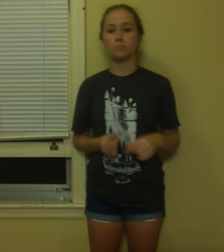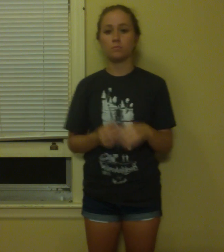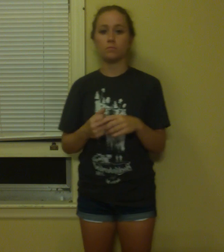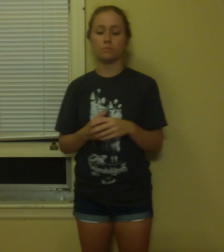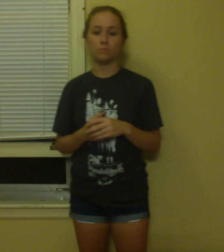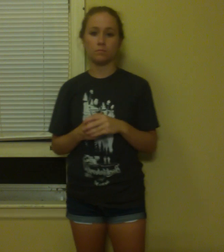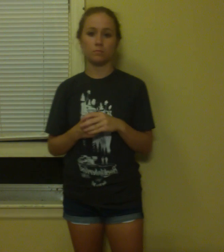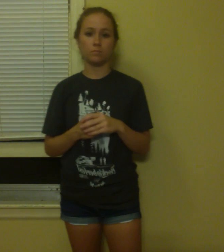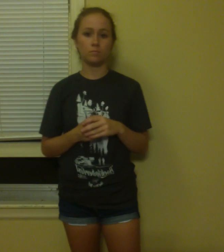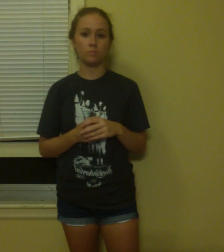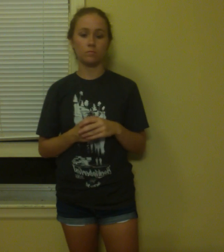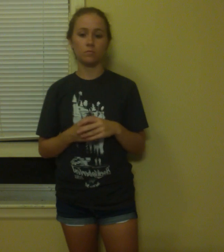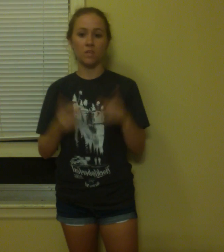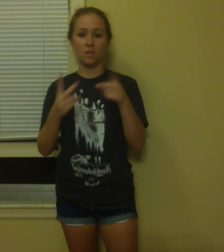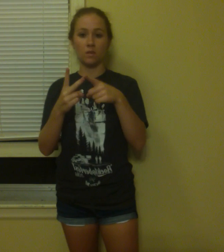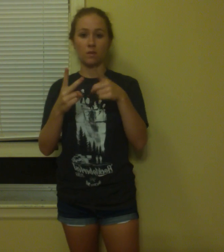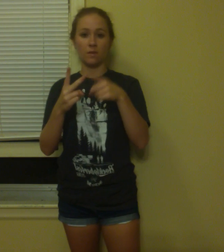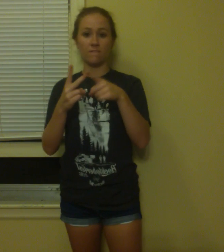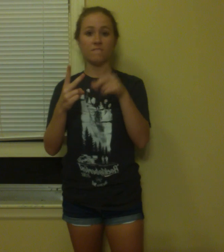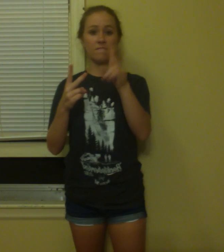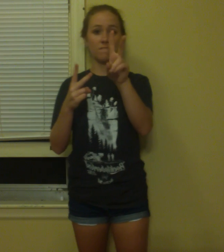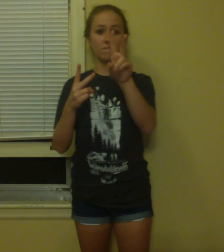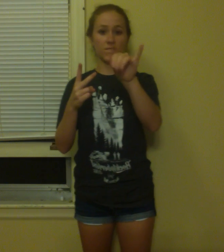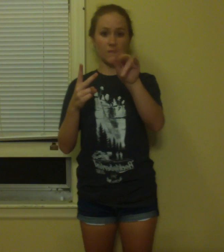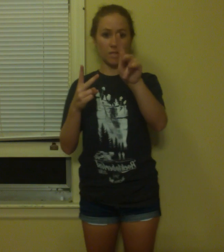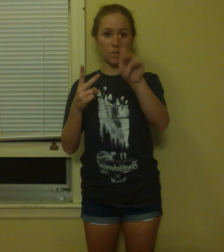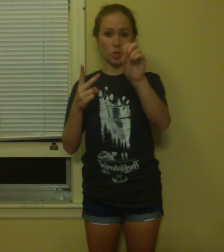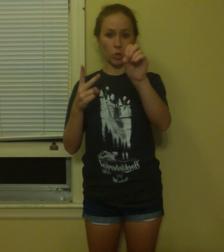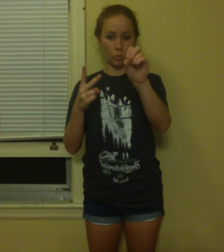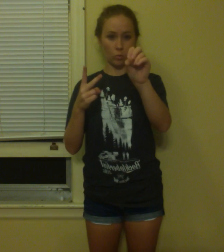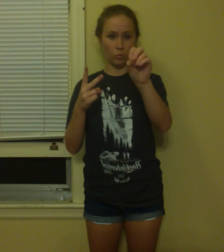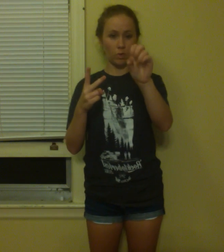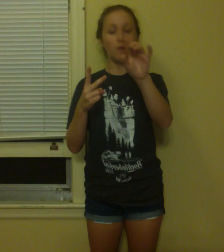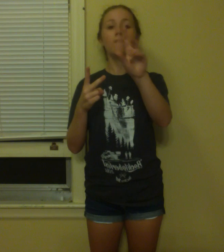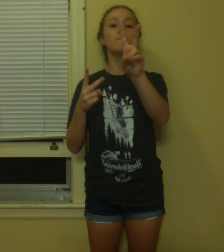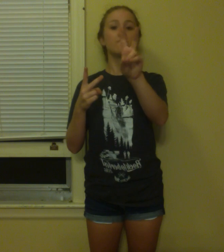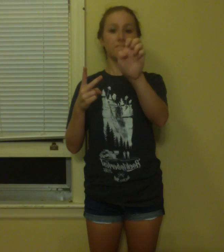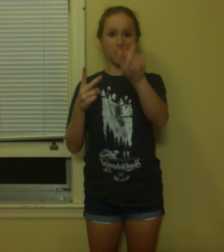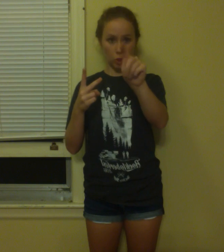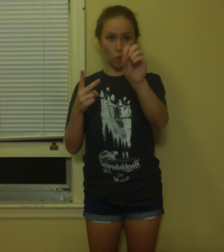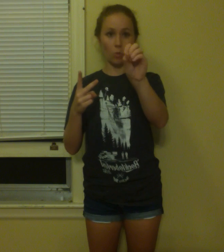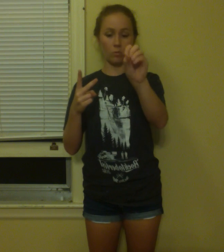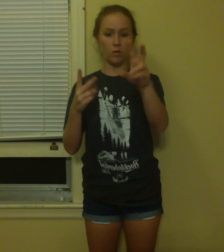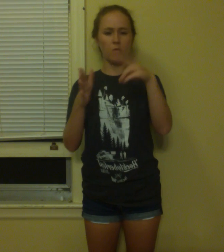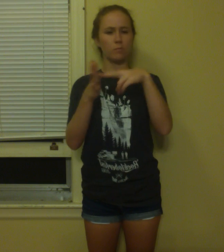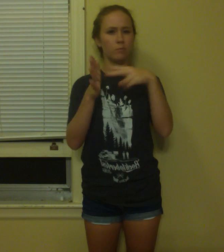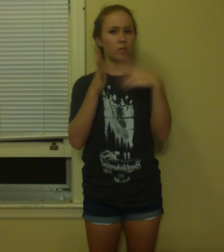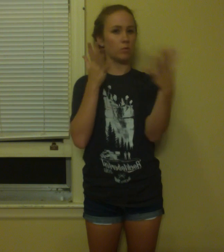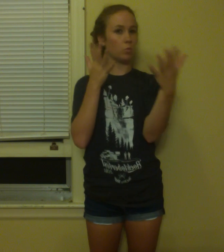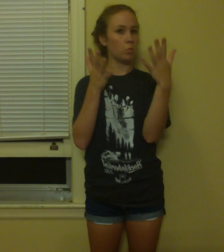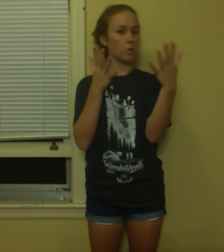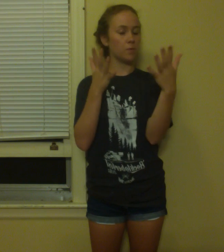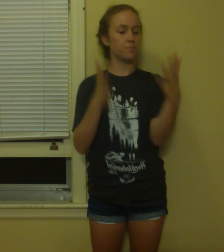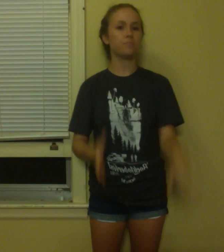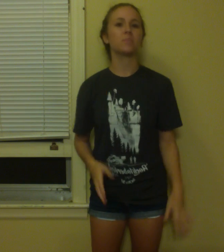can sign it or veto it. That's the President's legislative role. President is also Commander-in-Chief. Right, he decides what the goals are going to